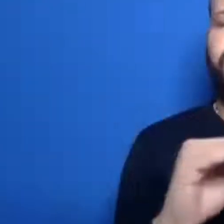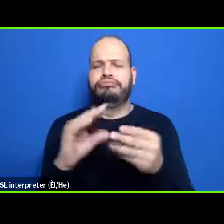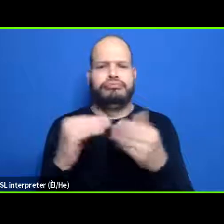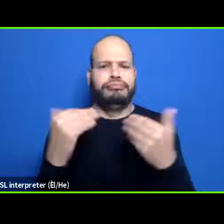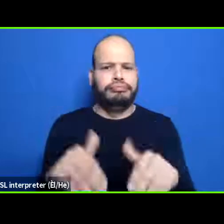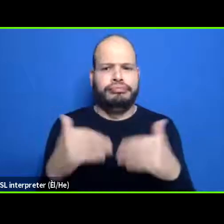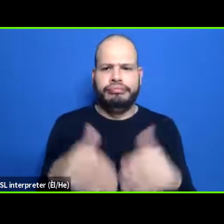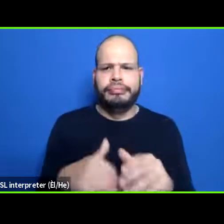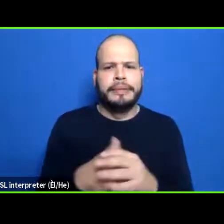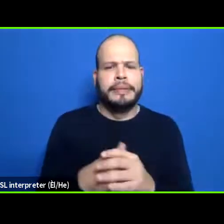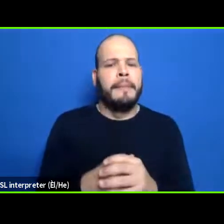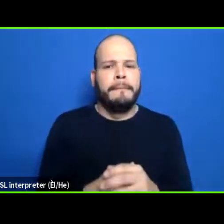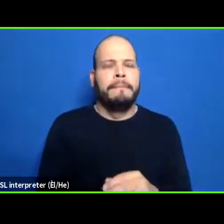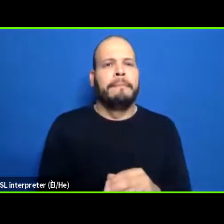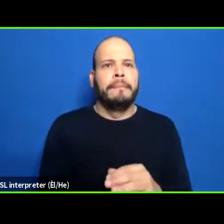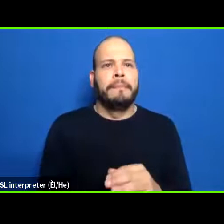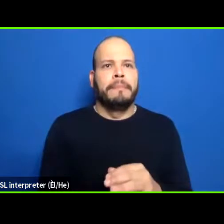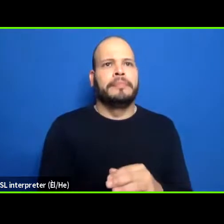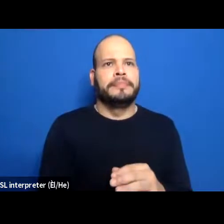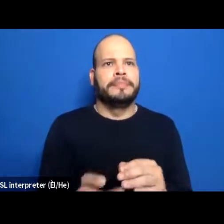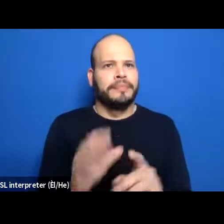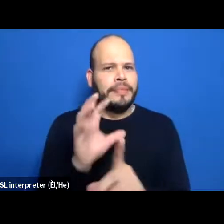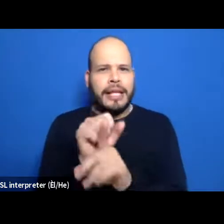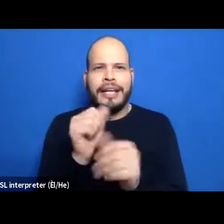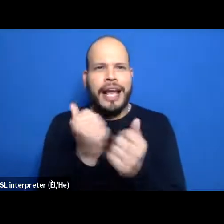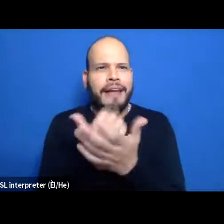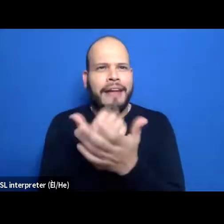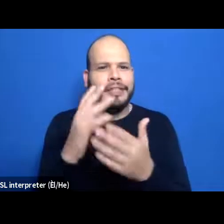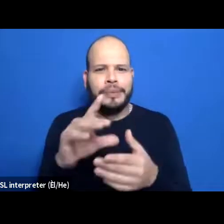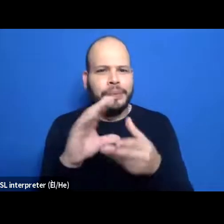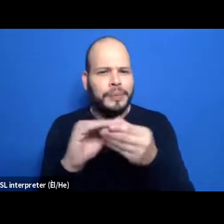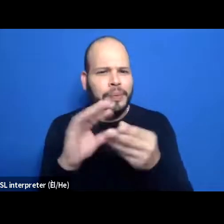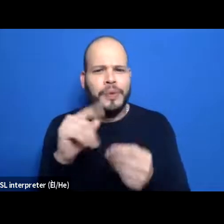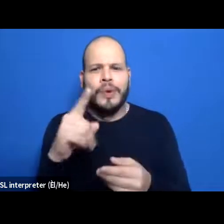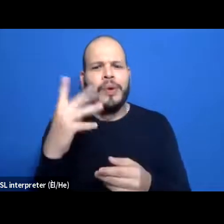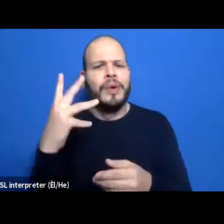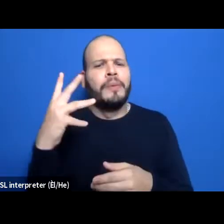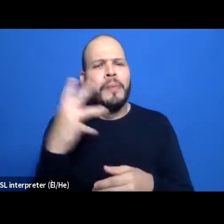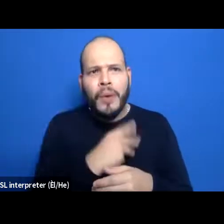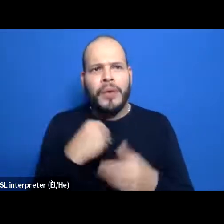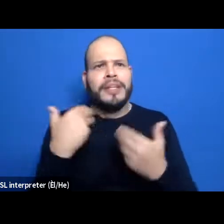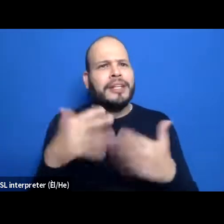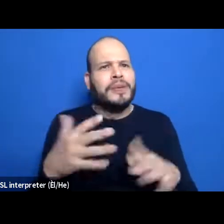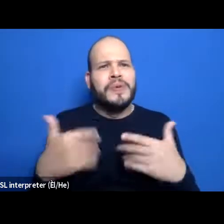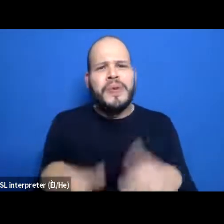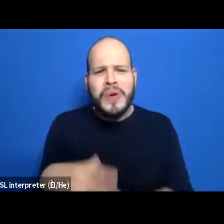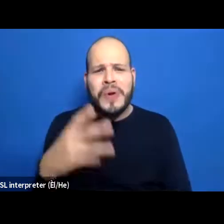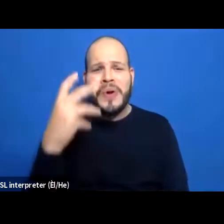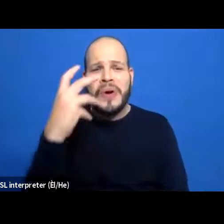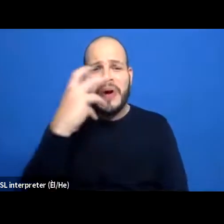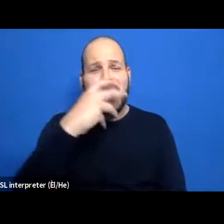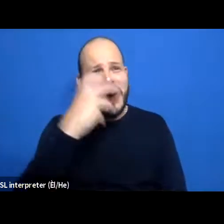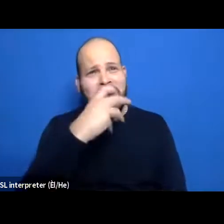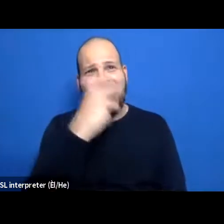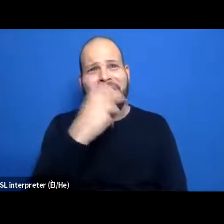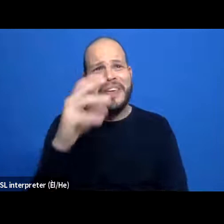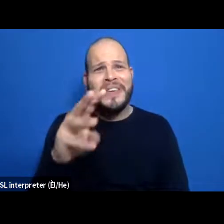was so rich and there's so much. I wanna appreciate you for highlighting your journey to abolition,